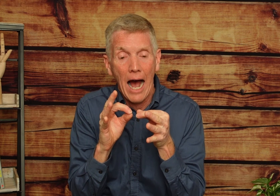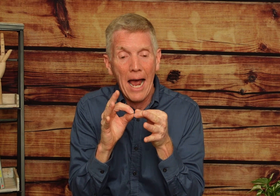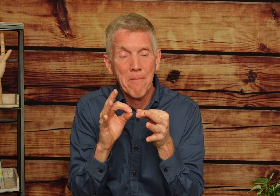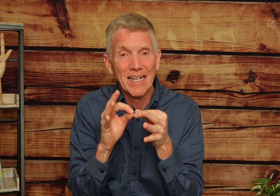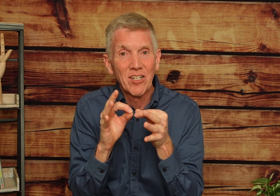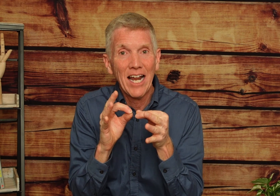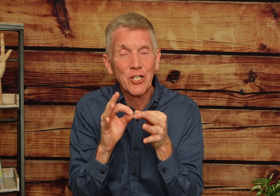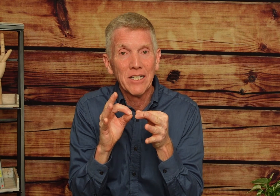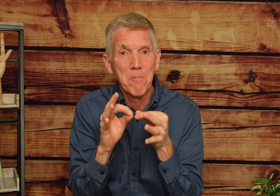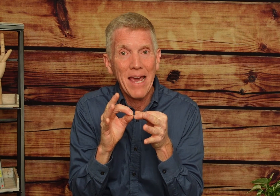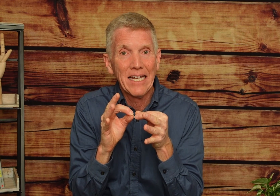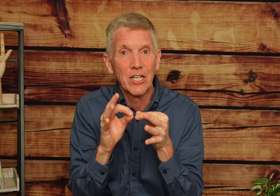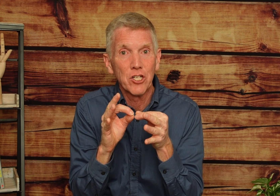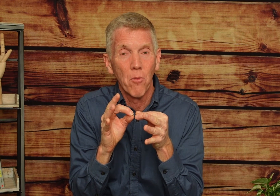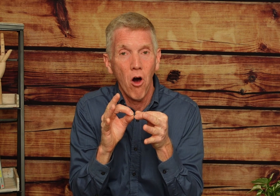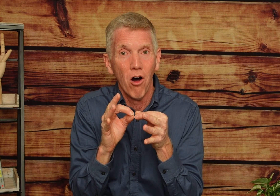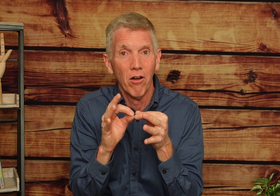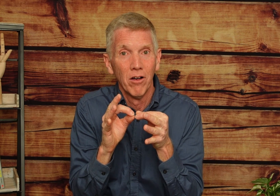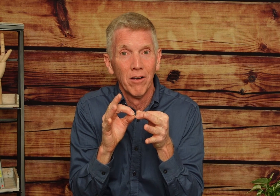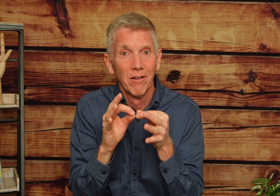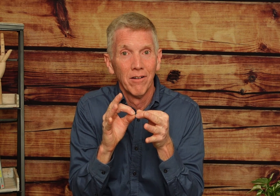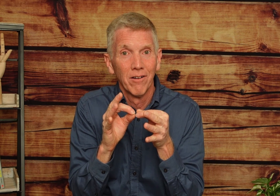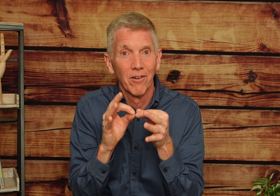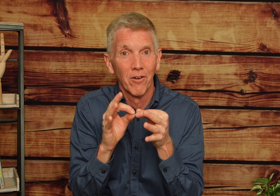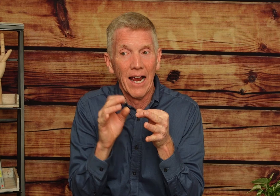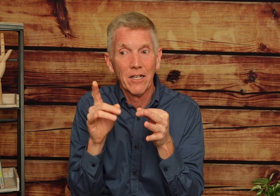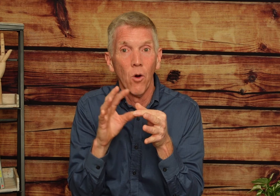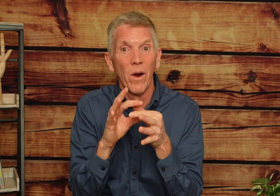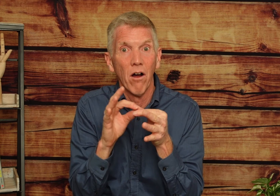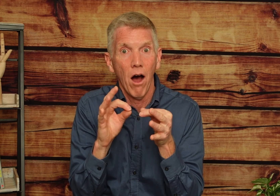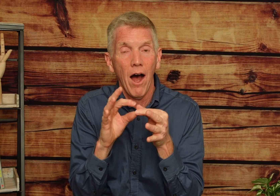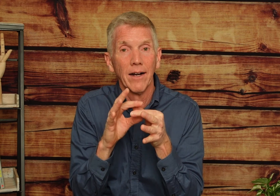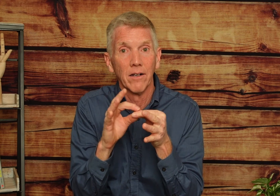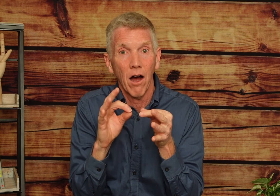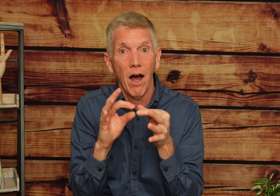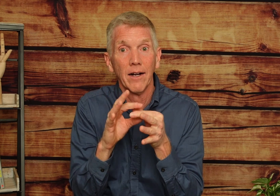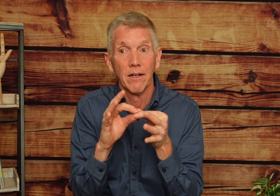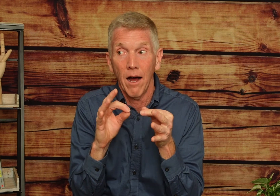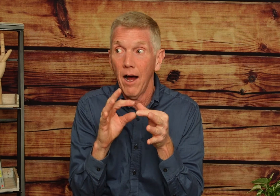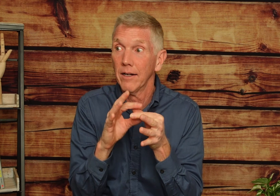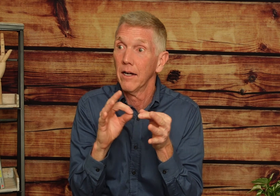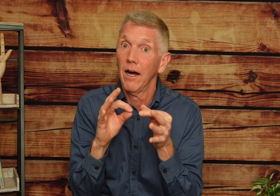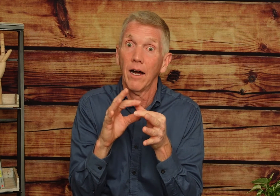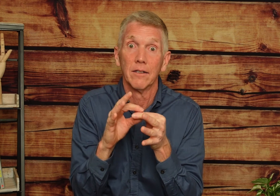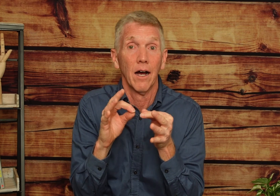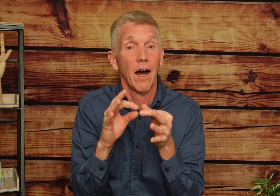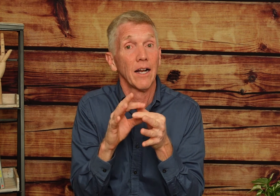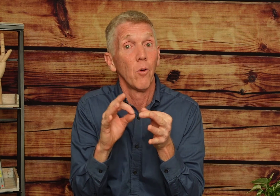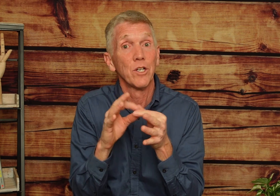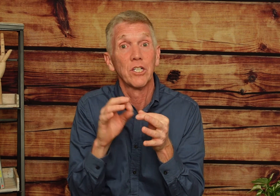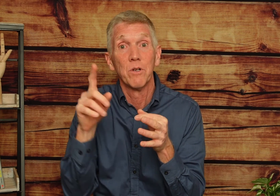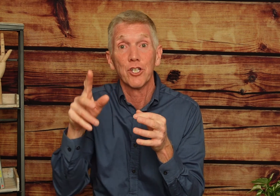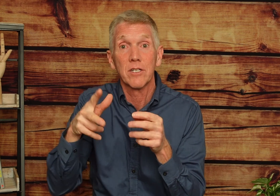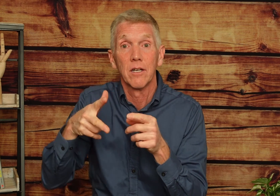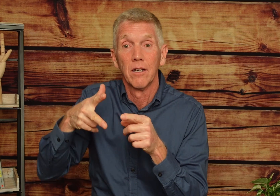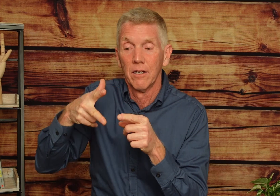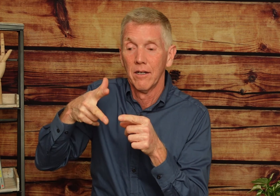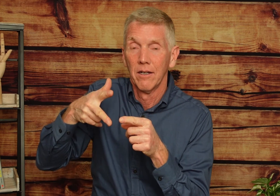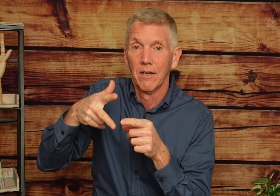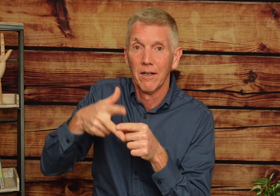I am intentionally making it small, right? Going on and on and on and on and on. I wish you would just cut